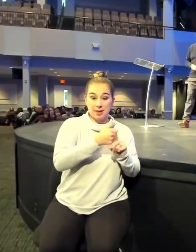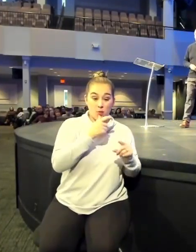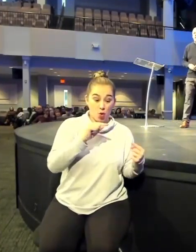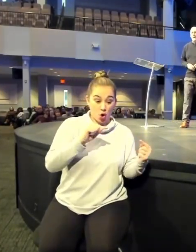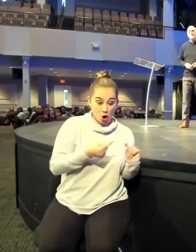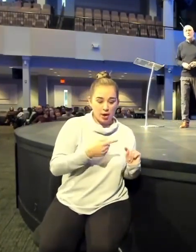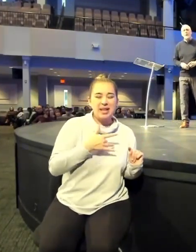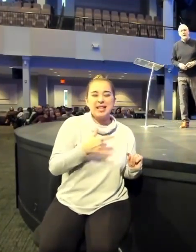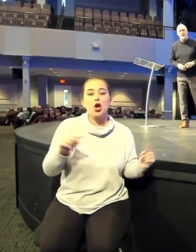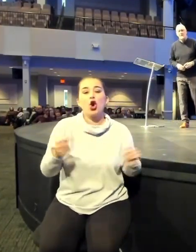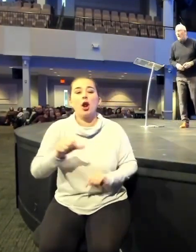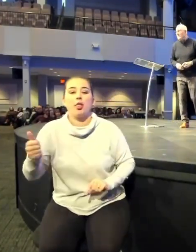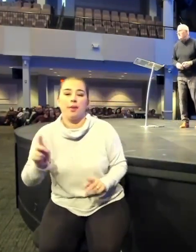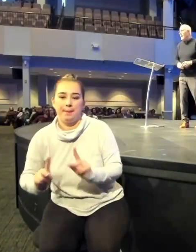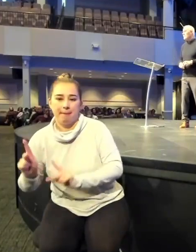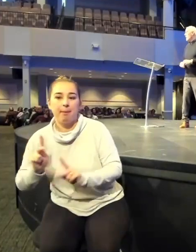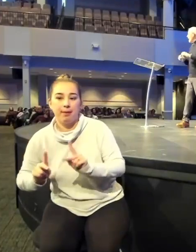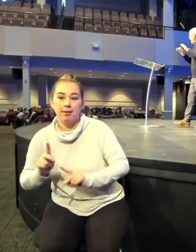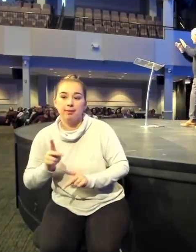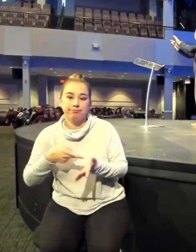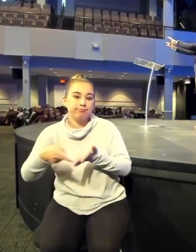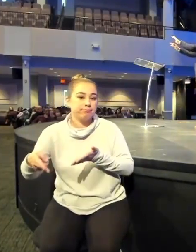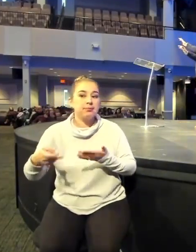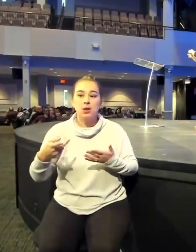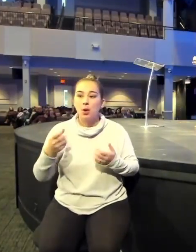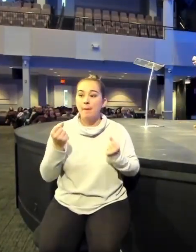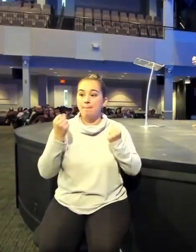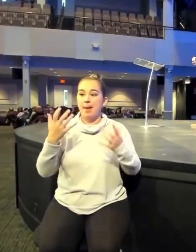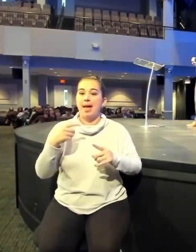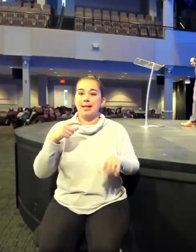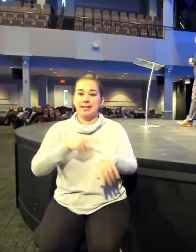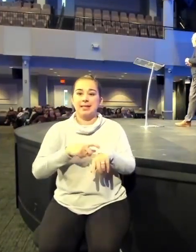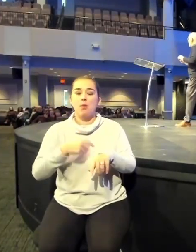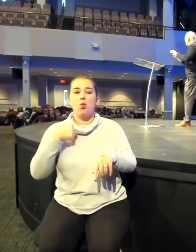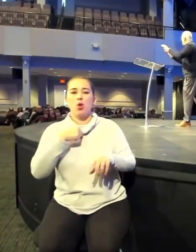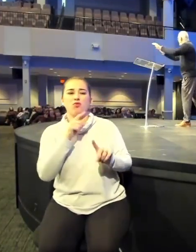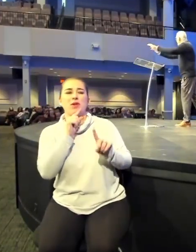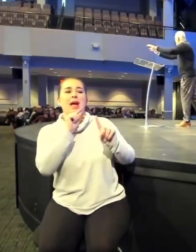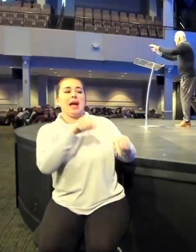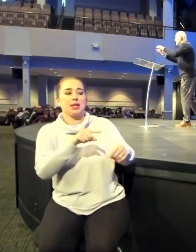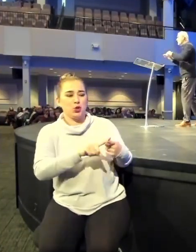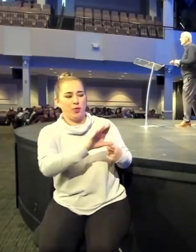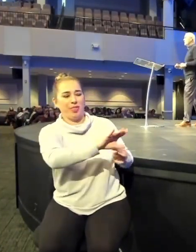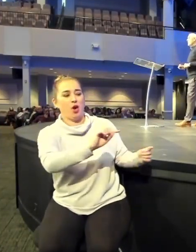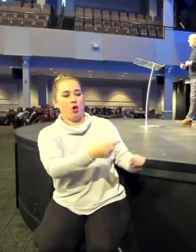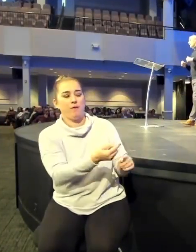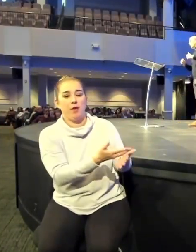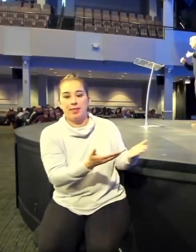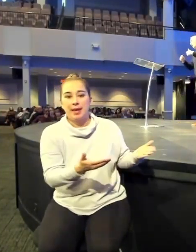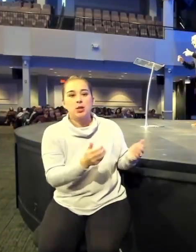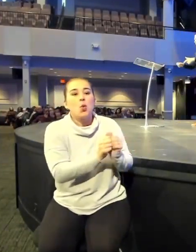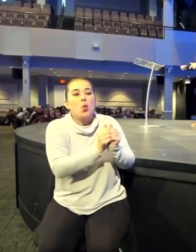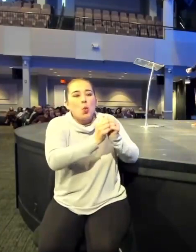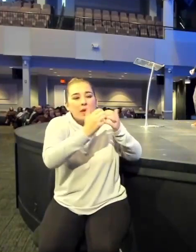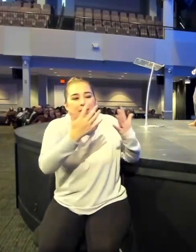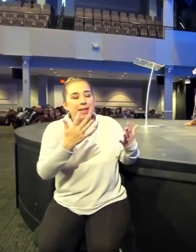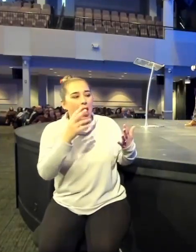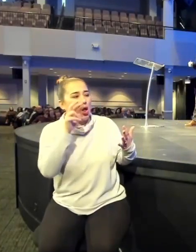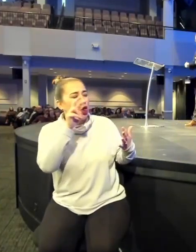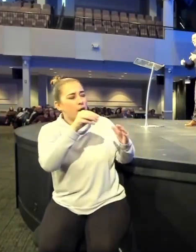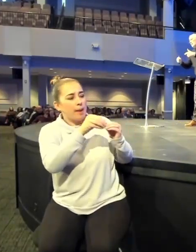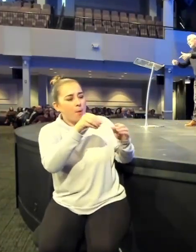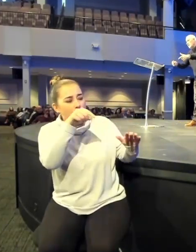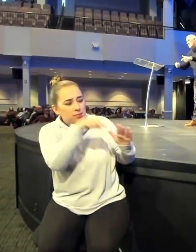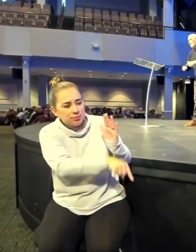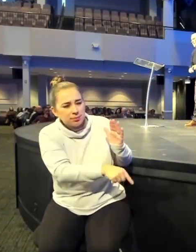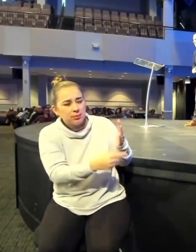people. And how true that is. And oftentimes we are reacting to the hurt and the hurtful things in other people without looking past that and saying,